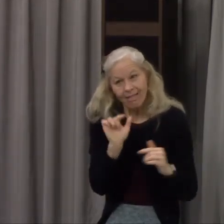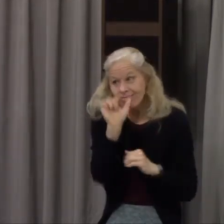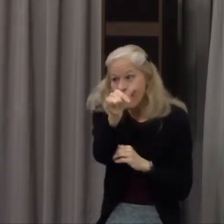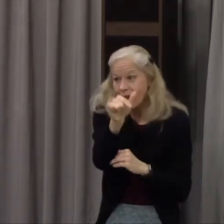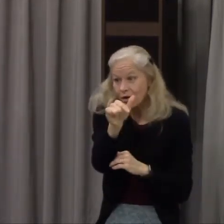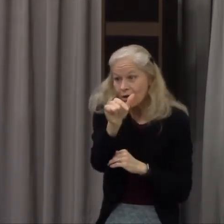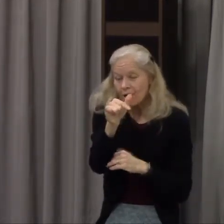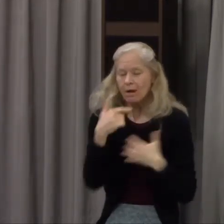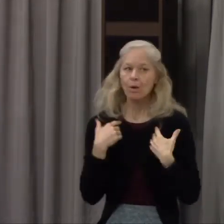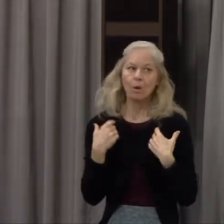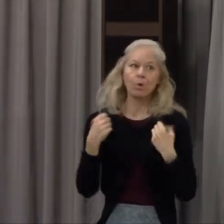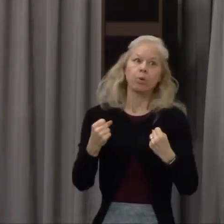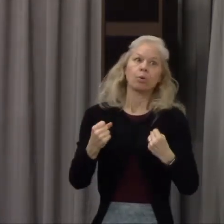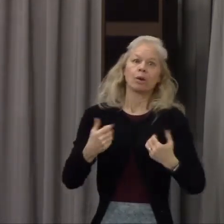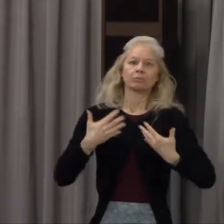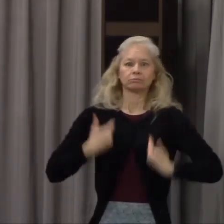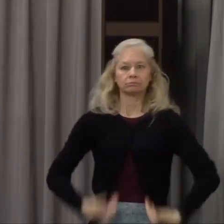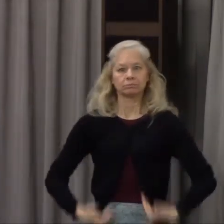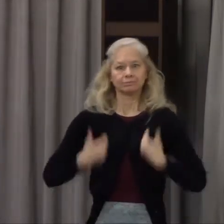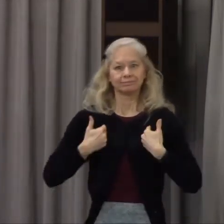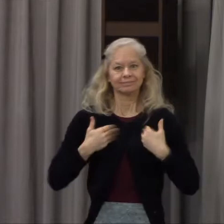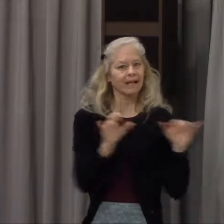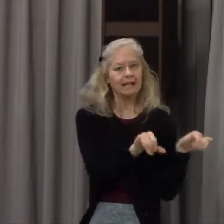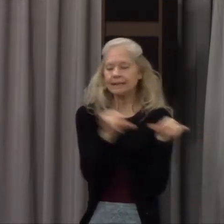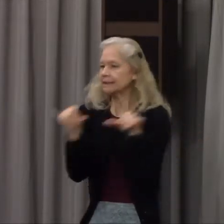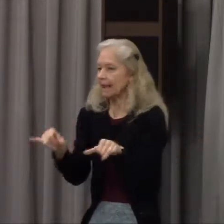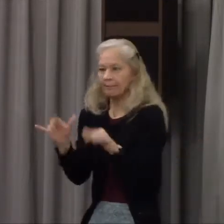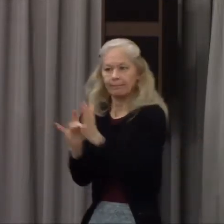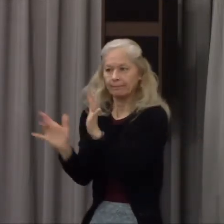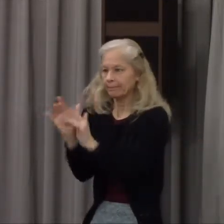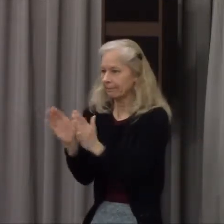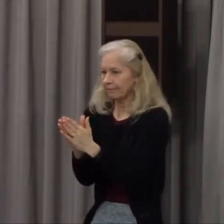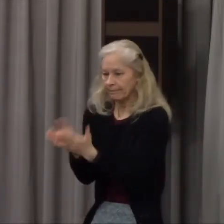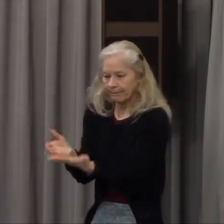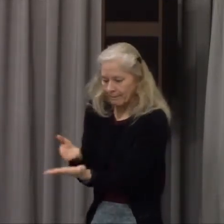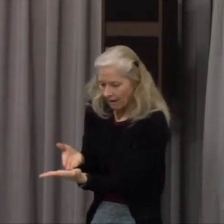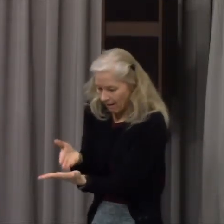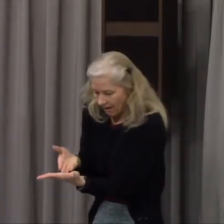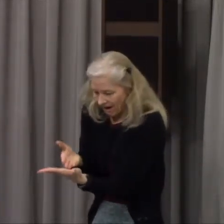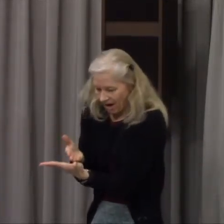going to be the things that sin brings. So the wages of sin is what? Death.